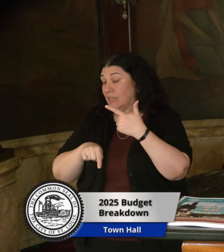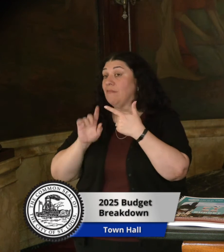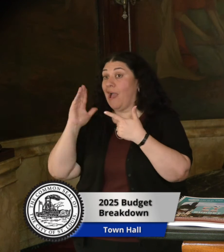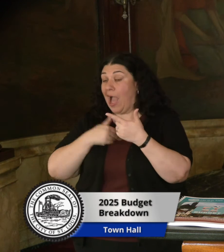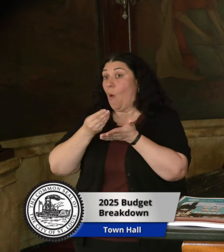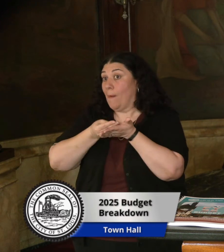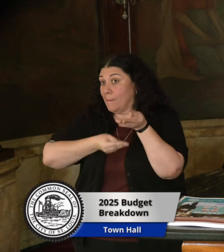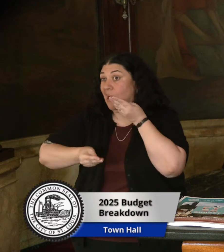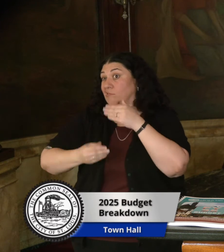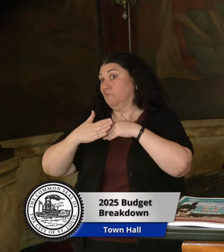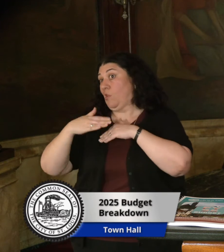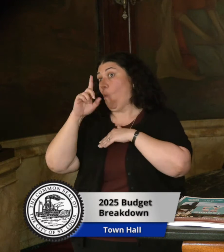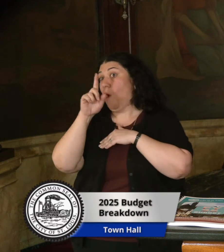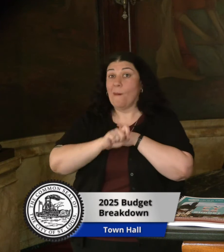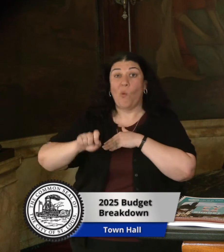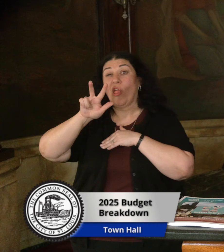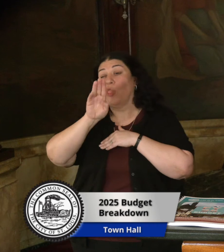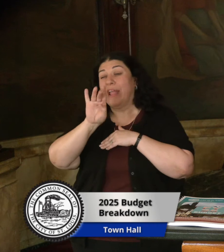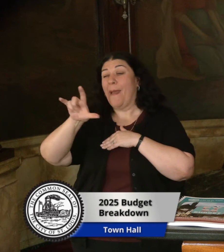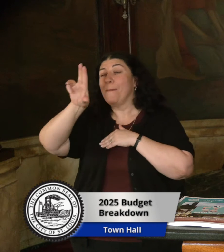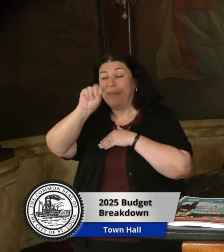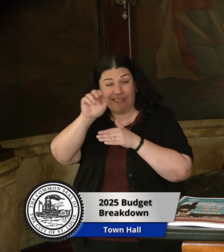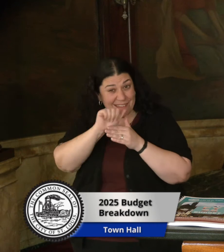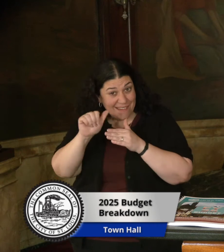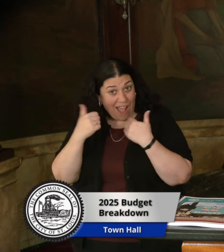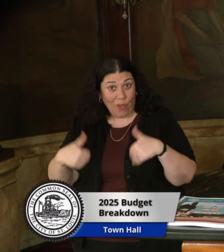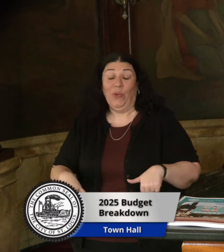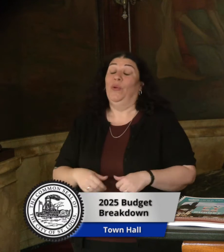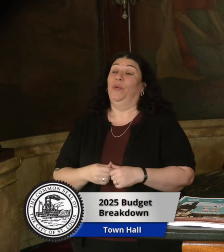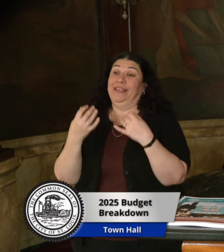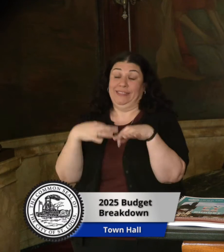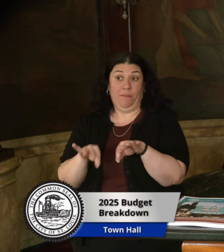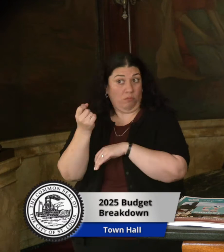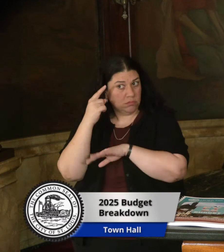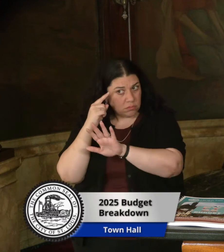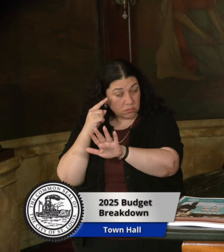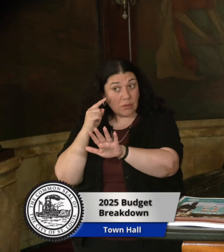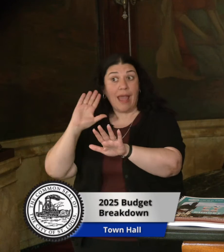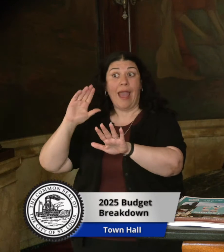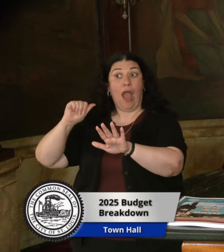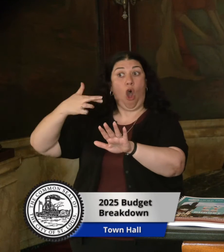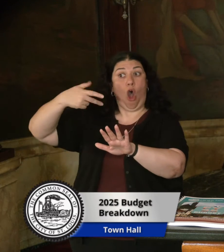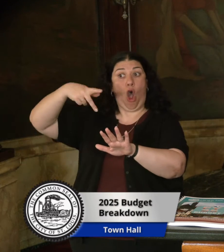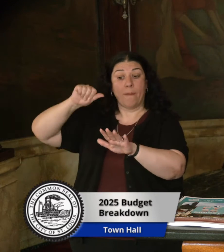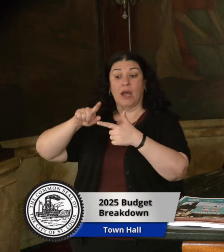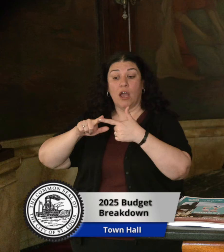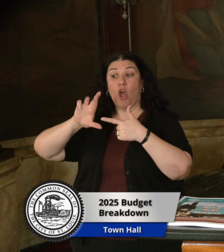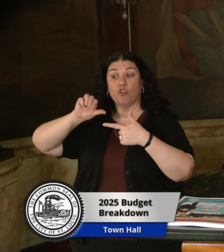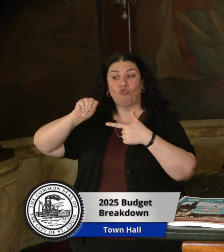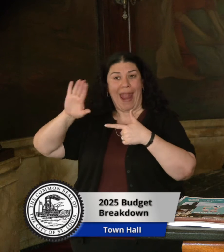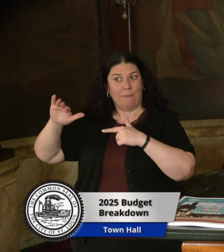budget is north of $1.3 billion. It's important to note here that this doesn't include ARPA or RAM settlement money. Those